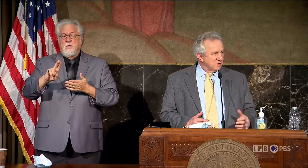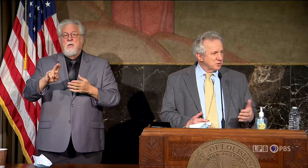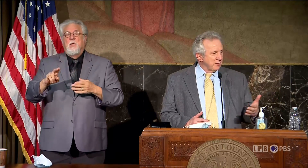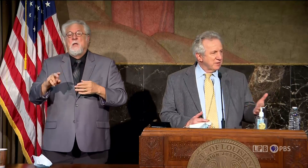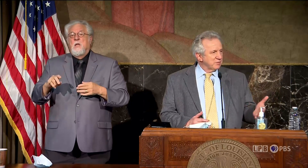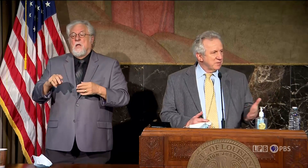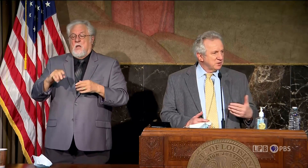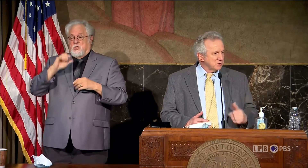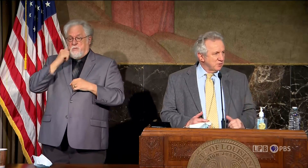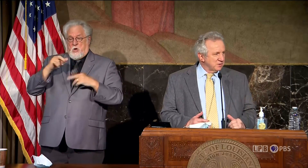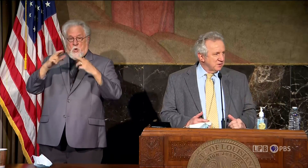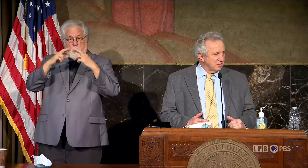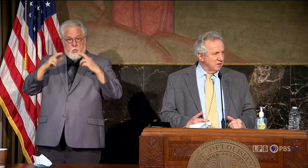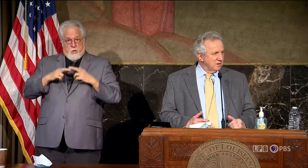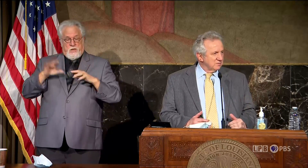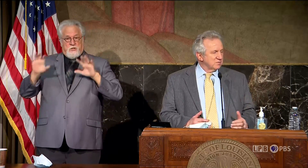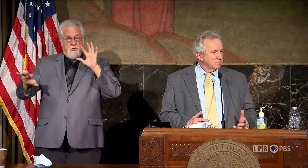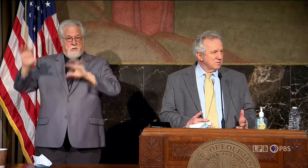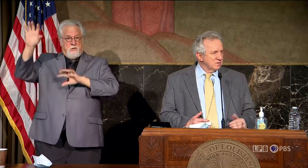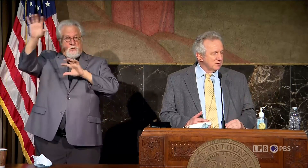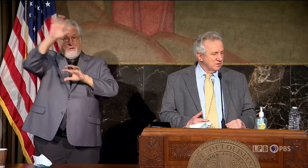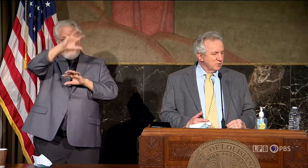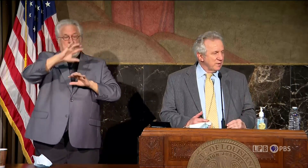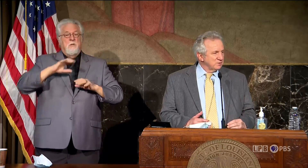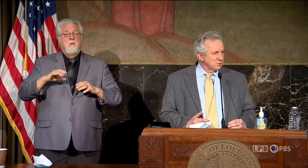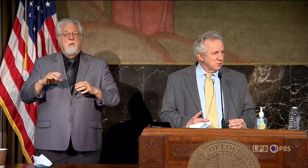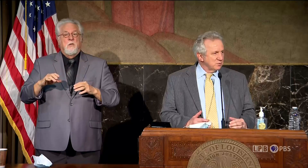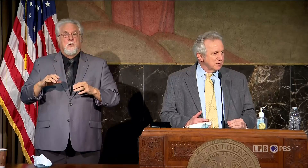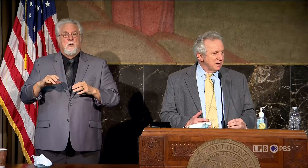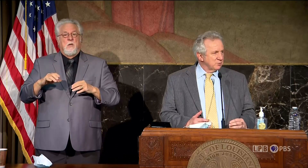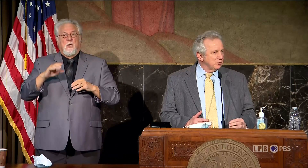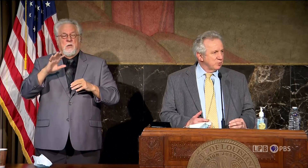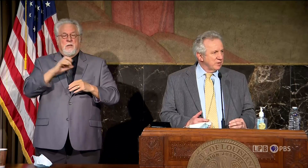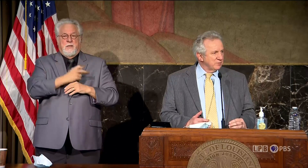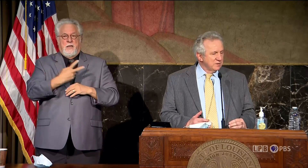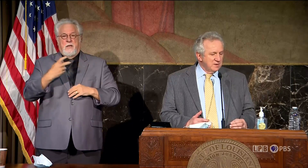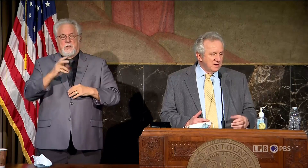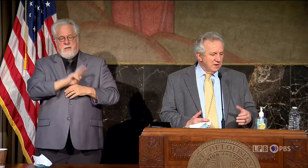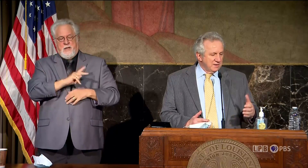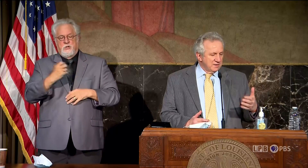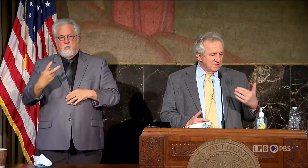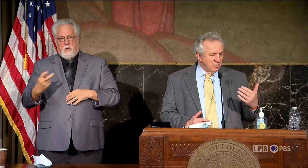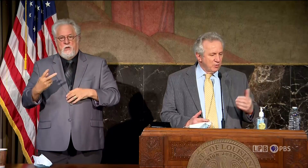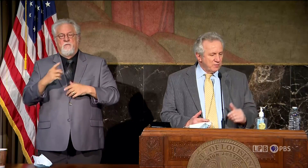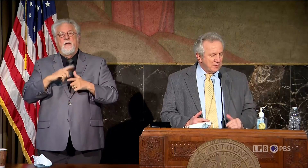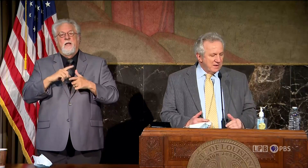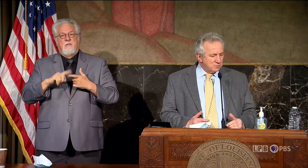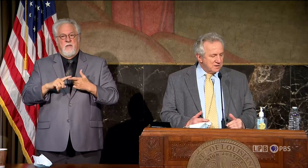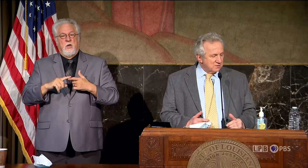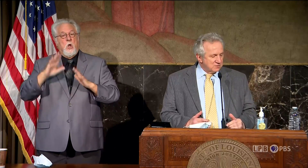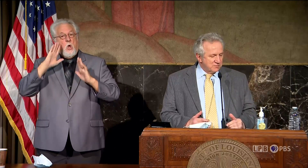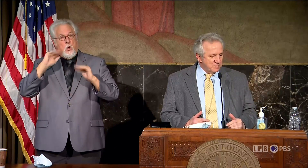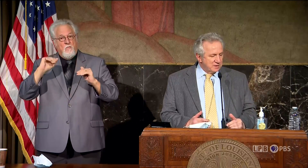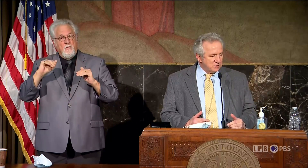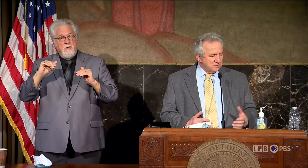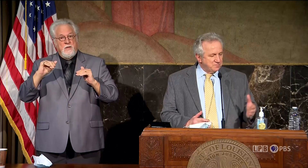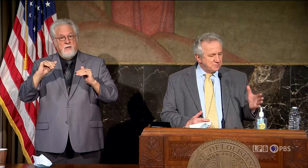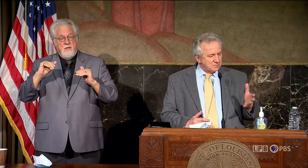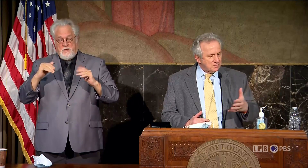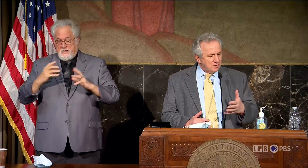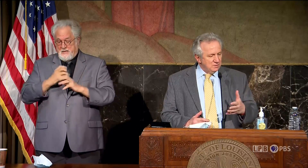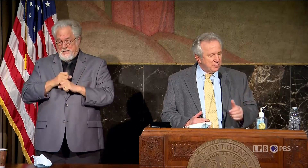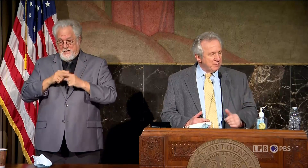be sharing information on grade school, K through 12, and hopefully as we get this